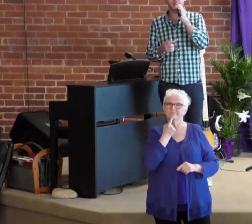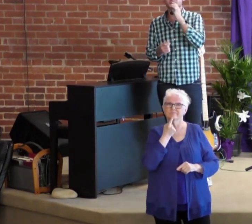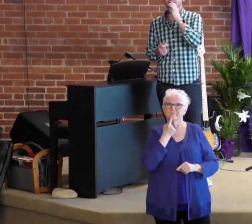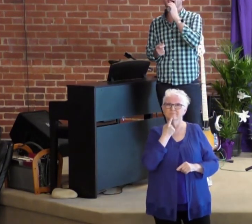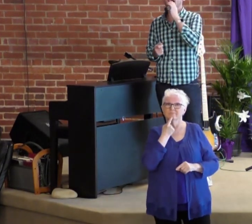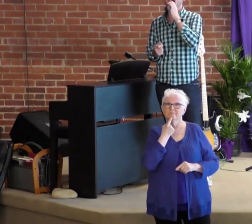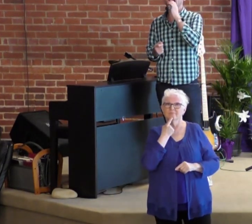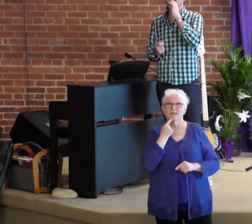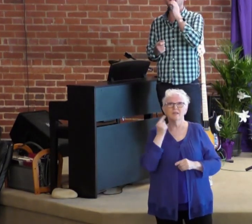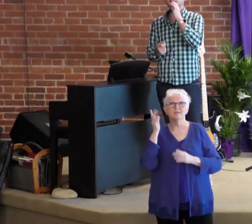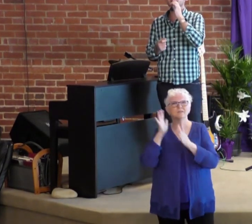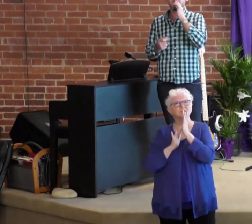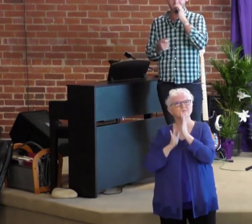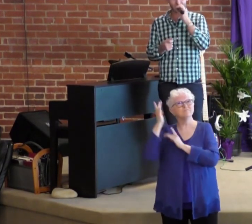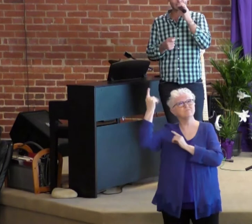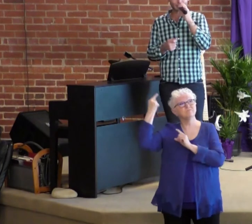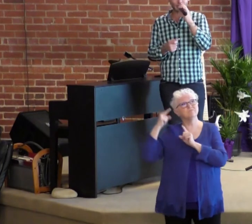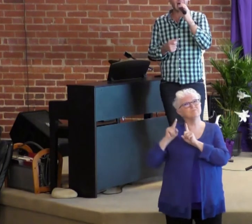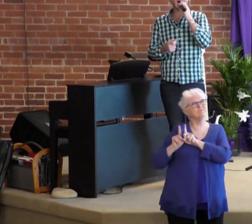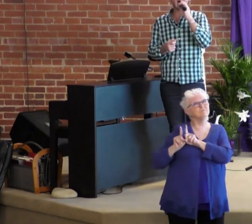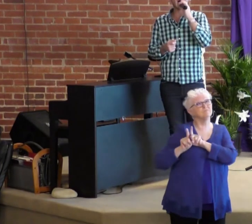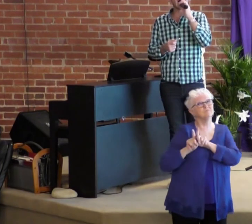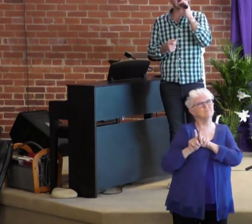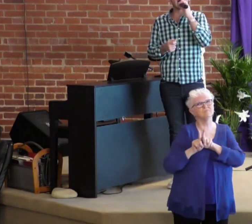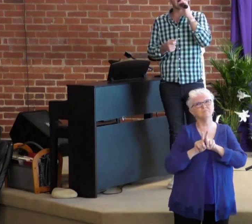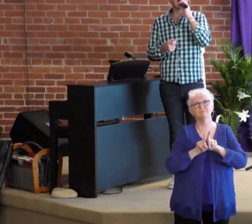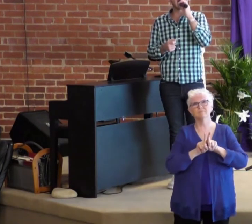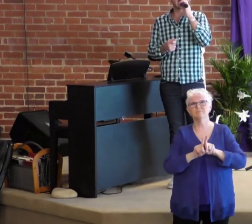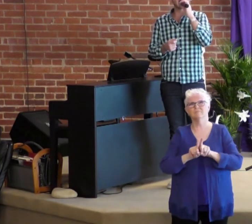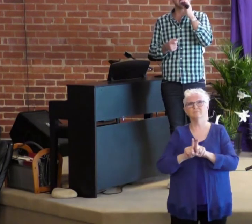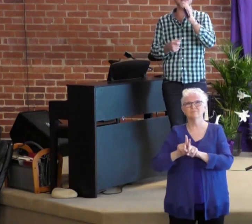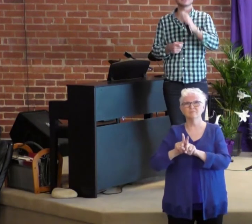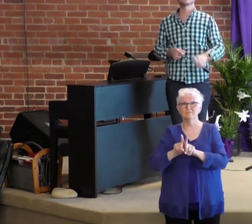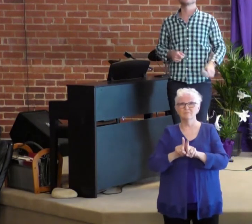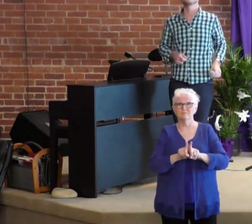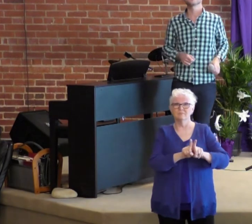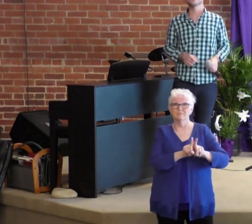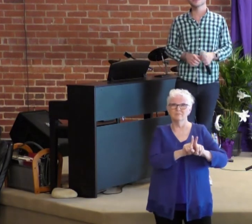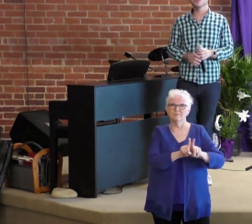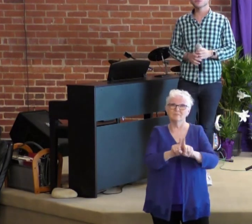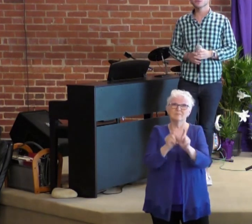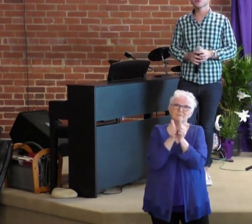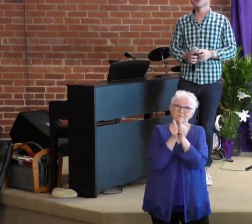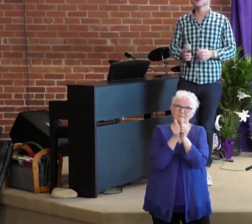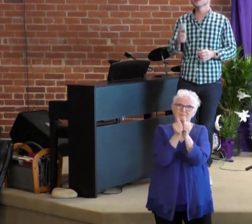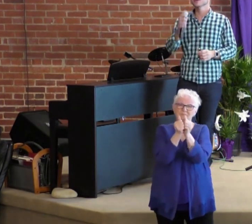right there by your side.